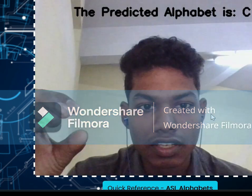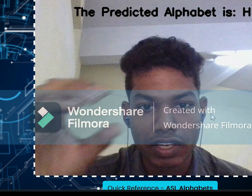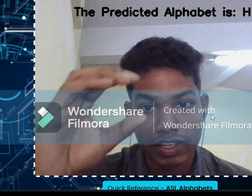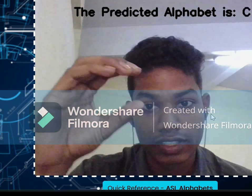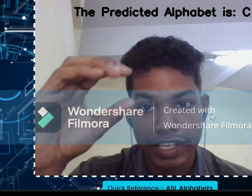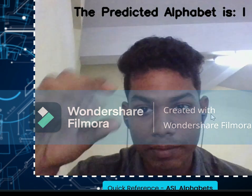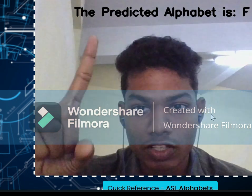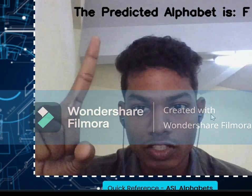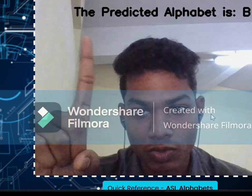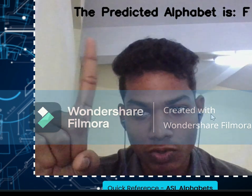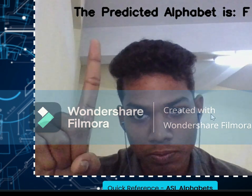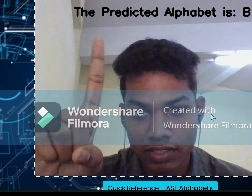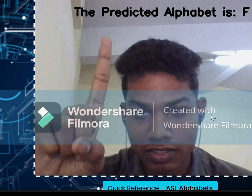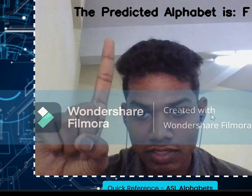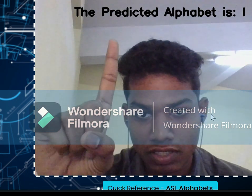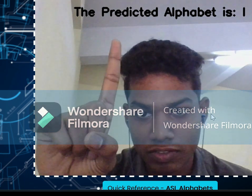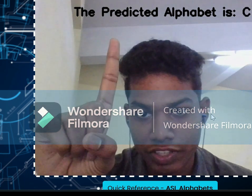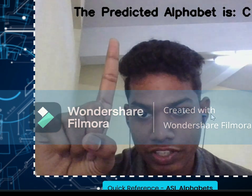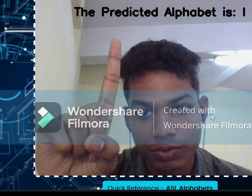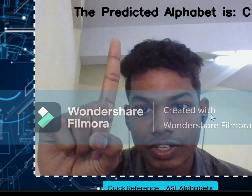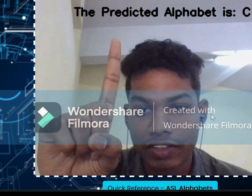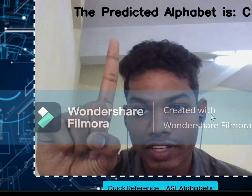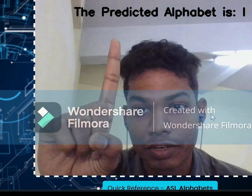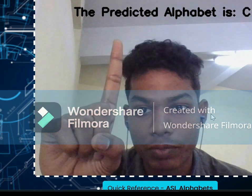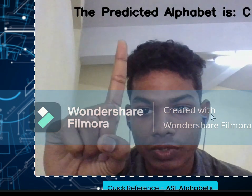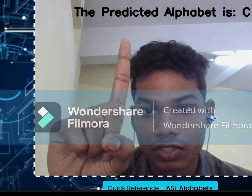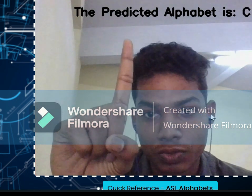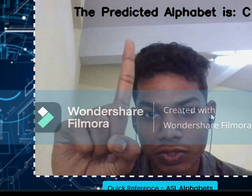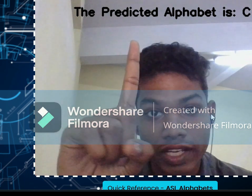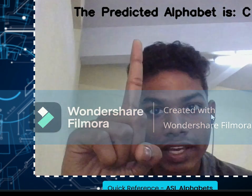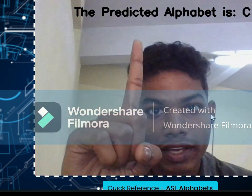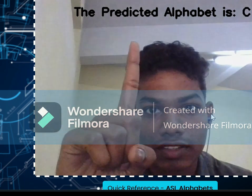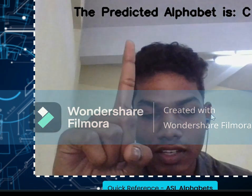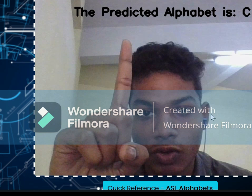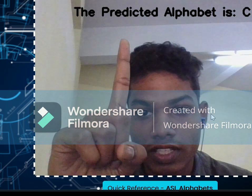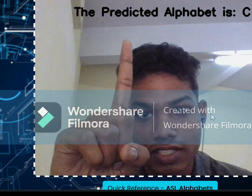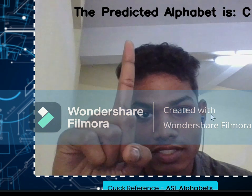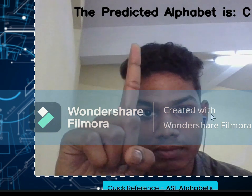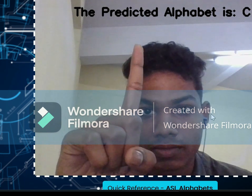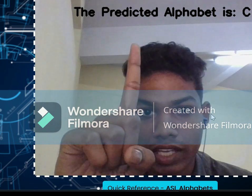And the camera also open. Now we need to give an input through the local system camera.